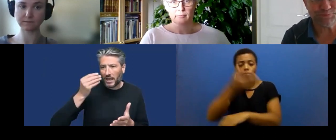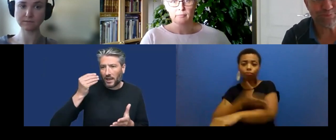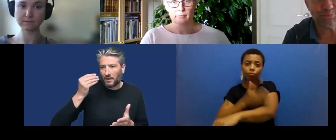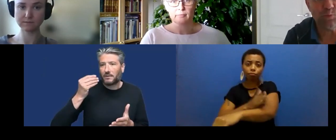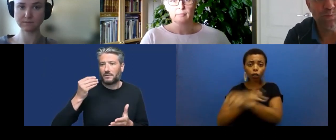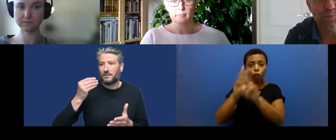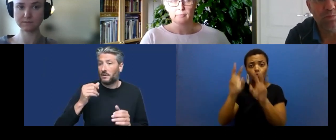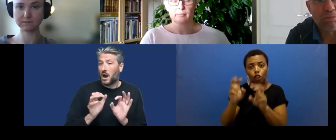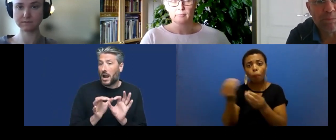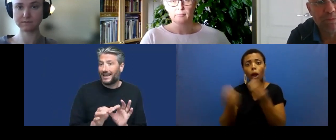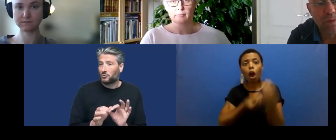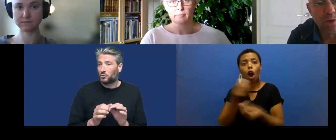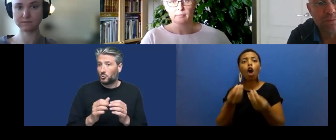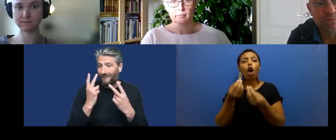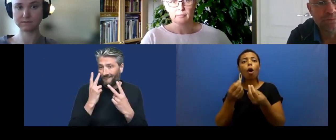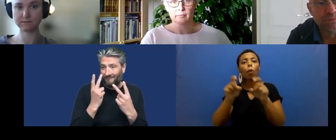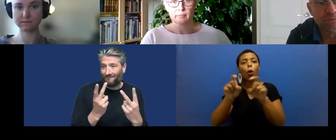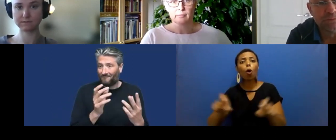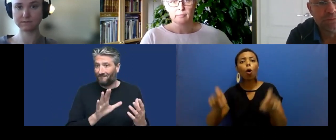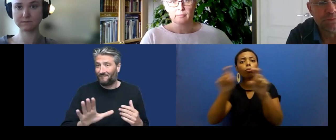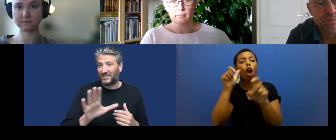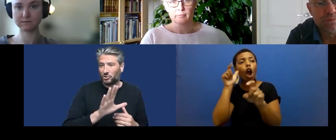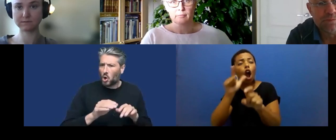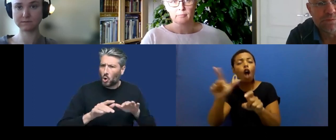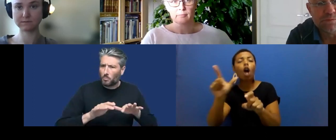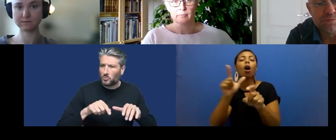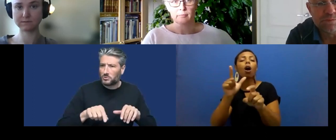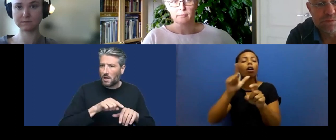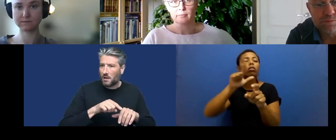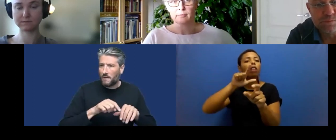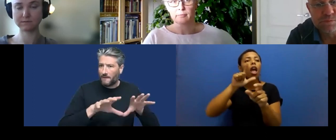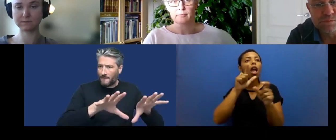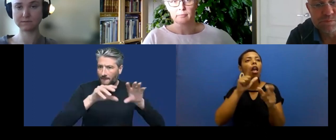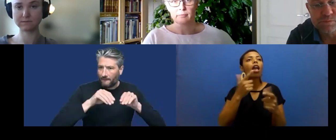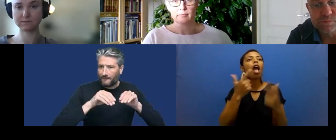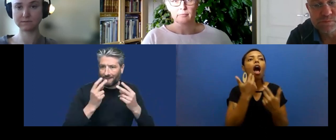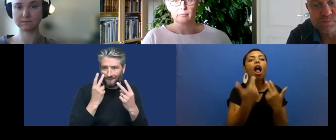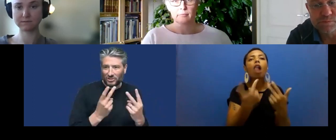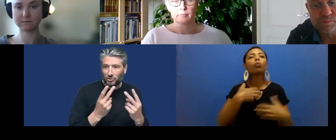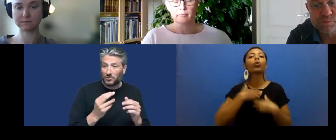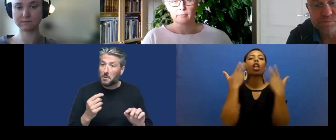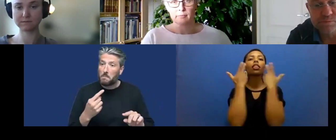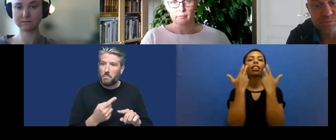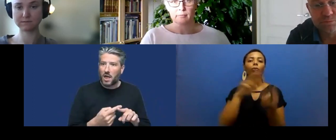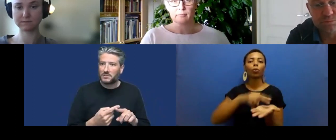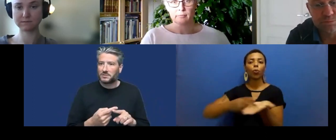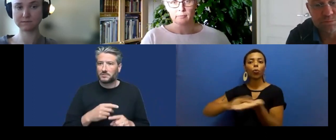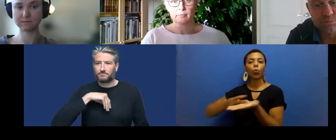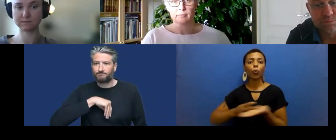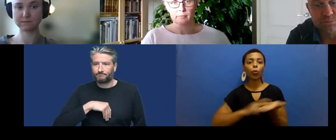and natural language recognition. And I think those two things are critical to what we're doing,